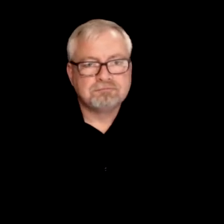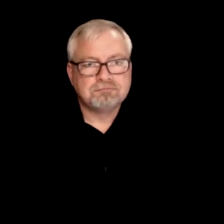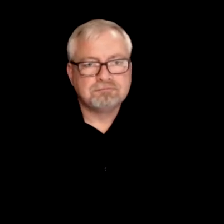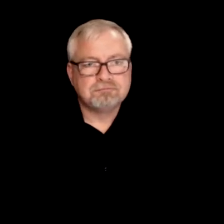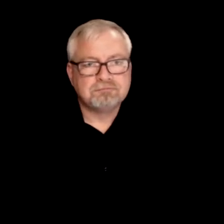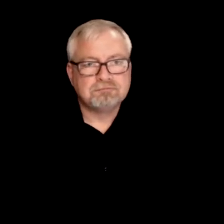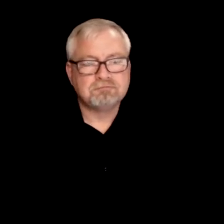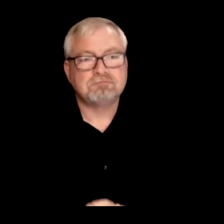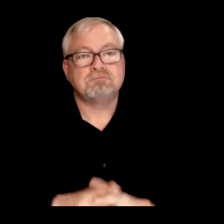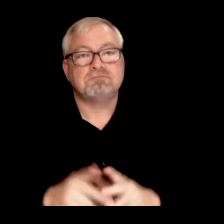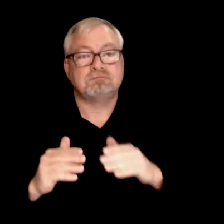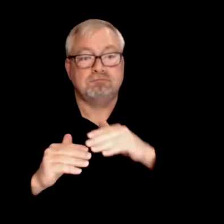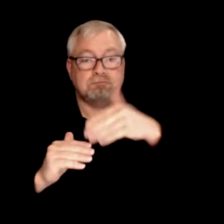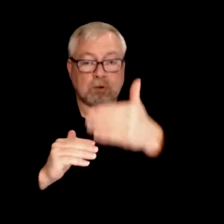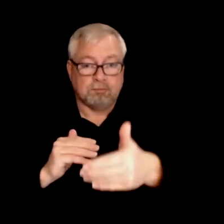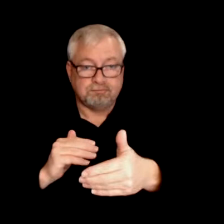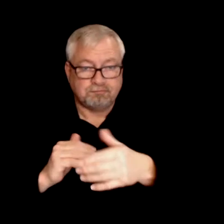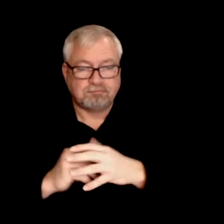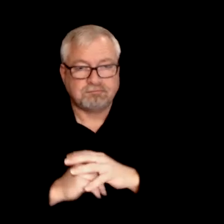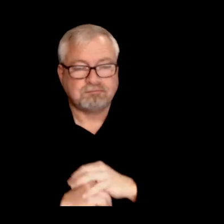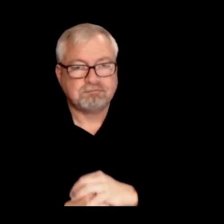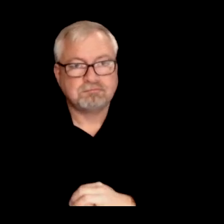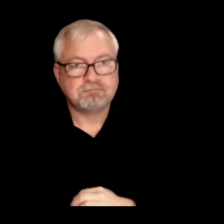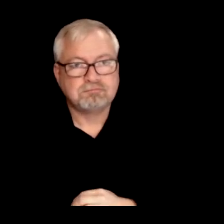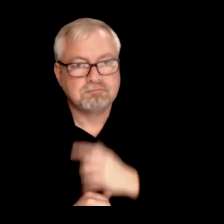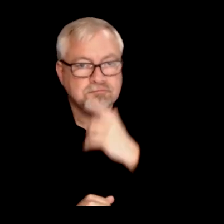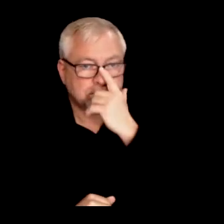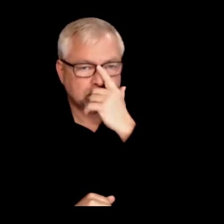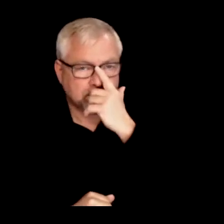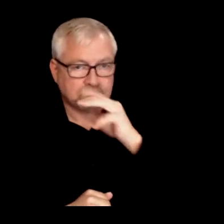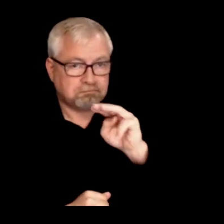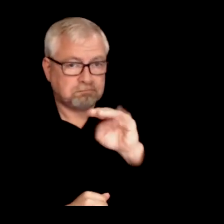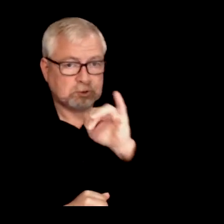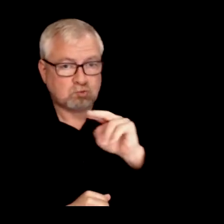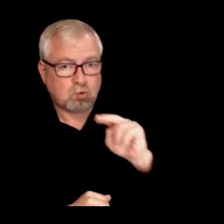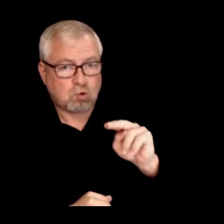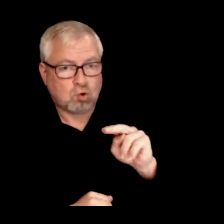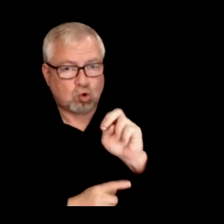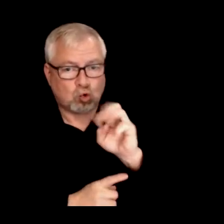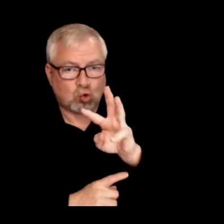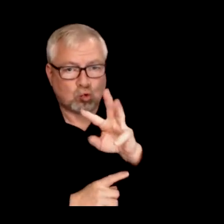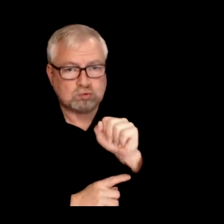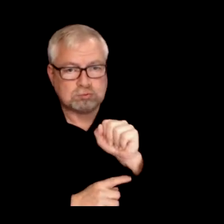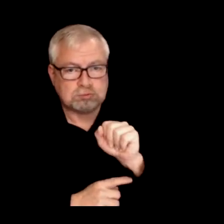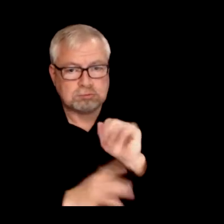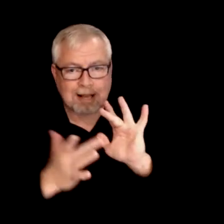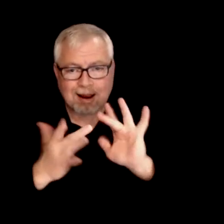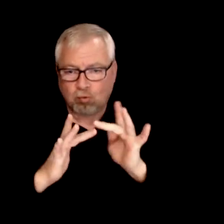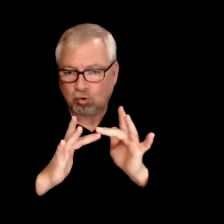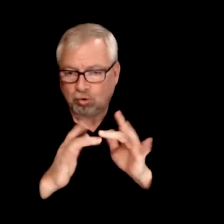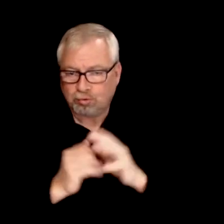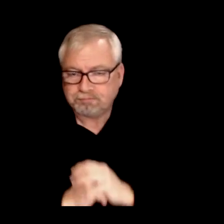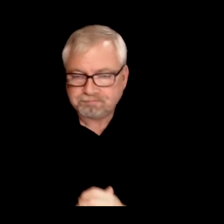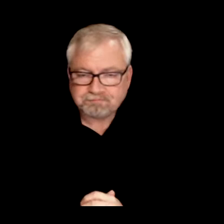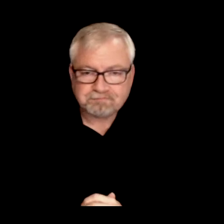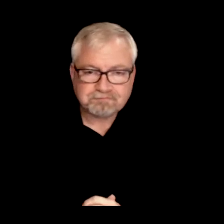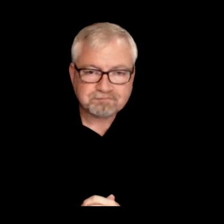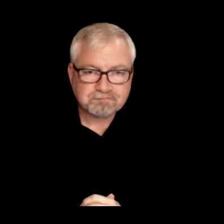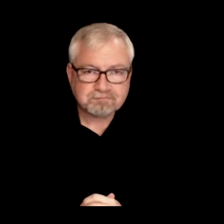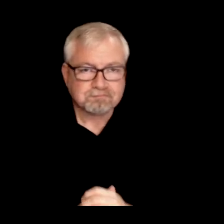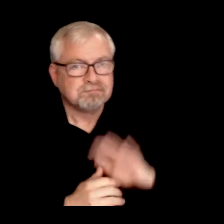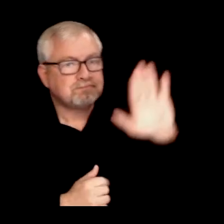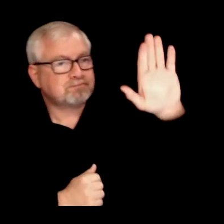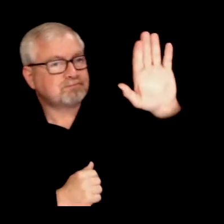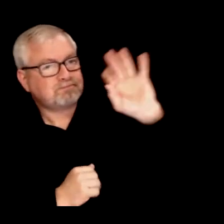of Bill Werner of Minnesota News Network. Your line is open. Hi, Commissioner, and hi, Chris. I'm sorry I'm going to have to be the Grinch